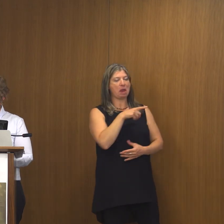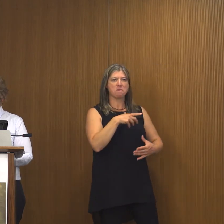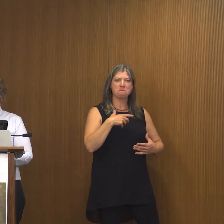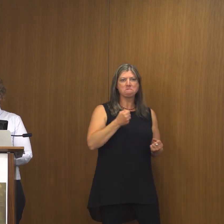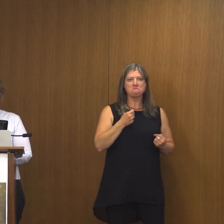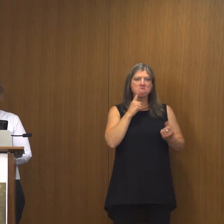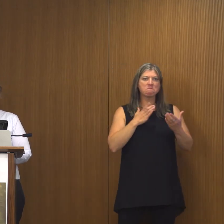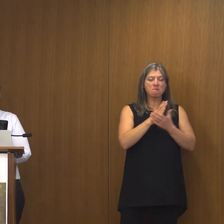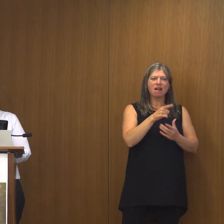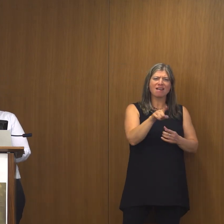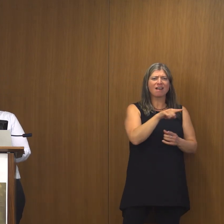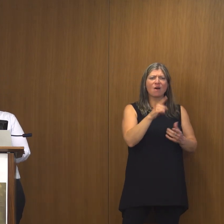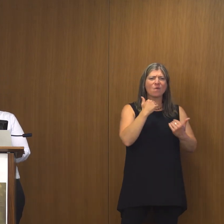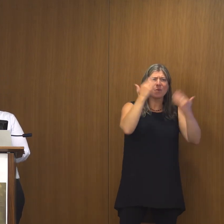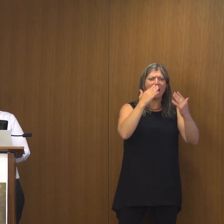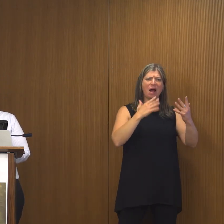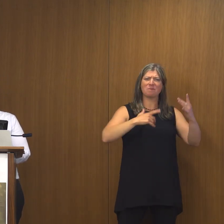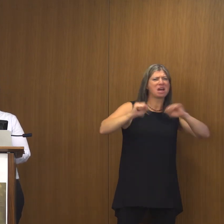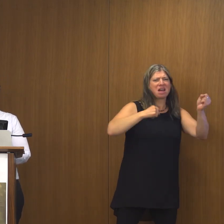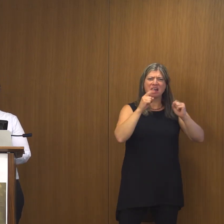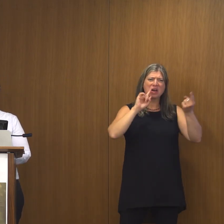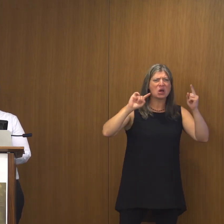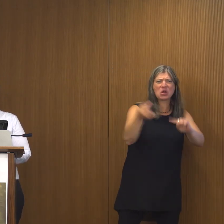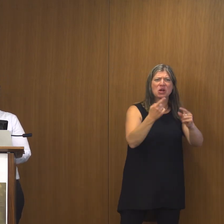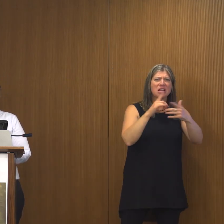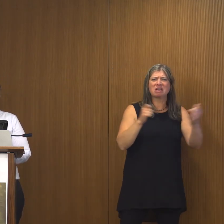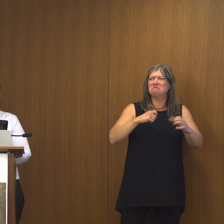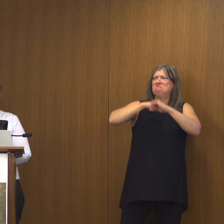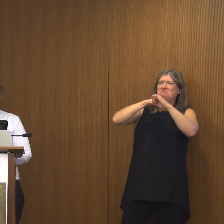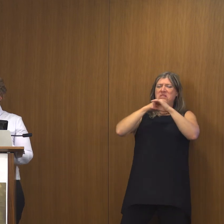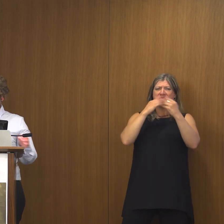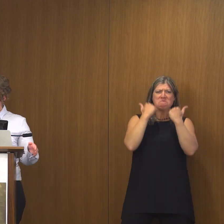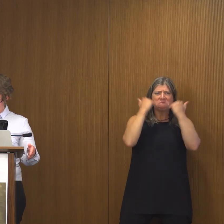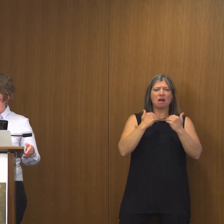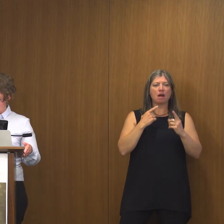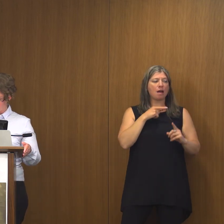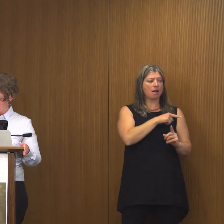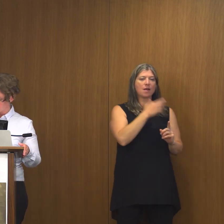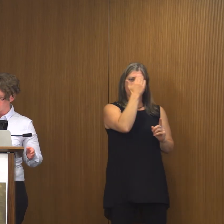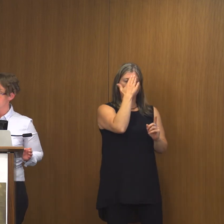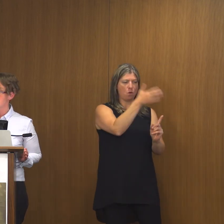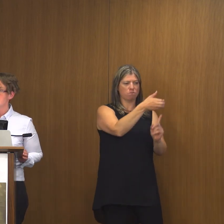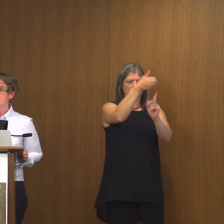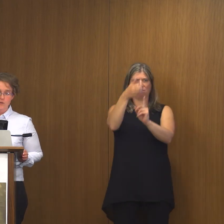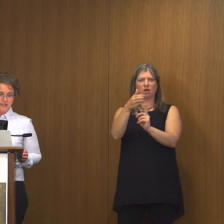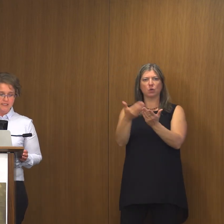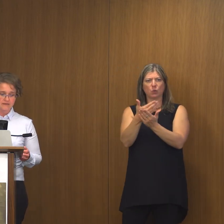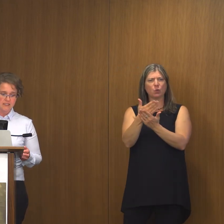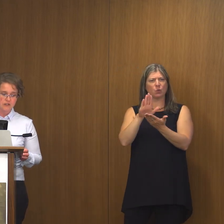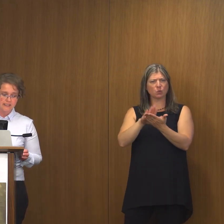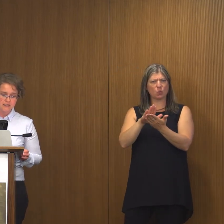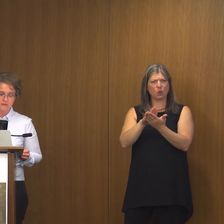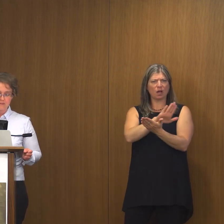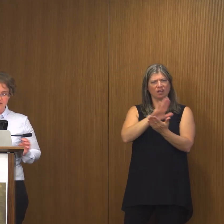out, feeling the need to protect himself in this big, scary world. Annie knew that he needed a different placement, somewhere that